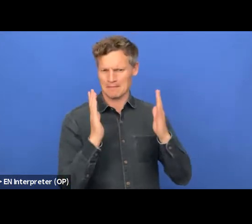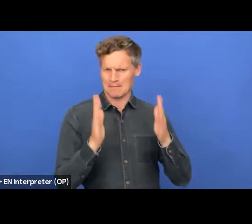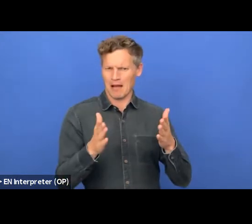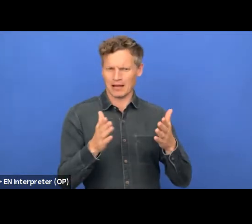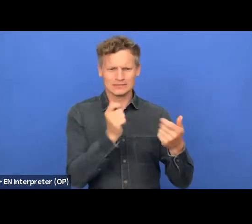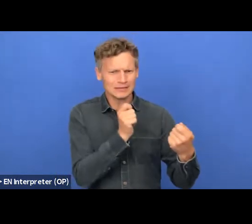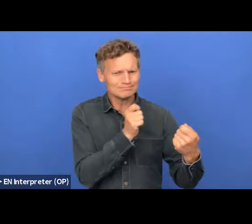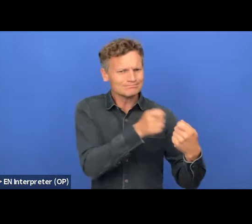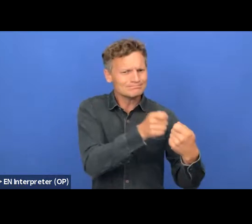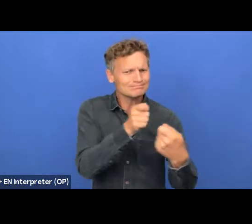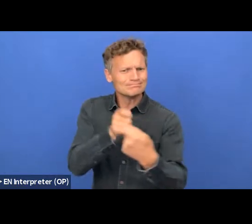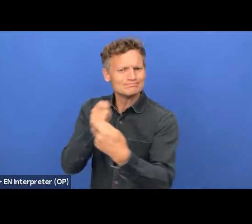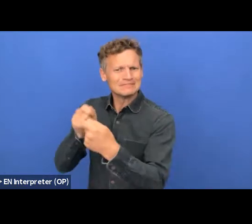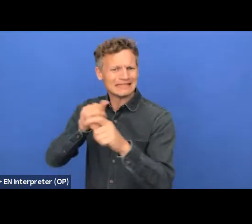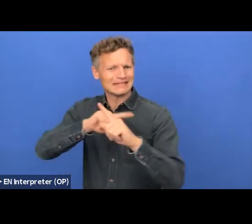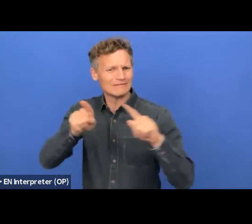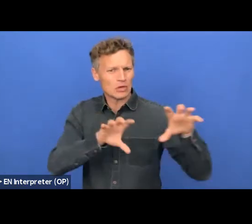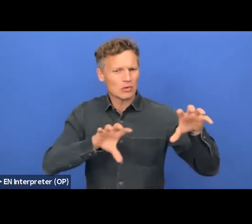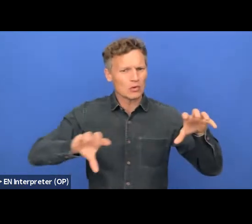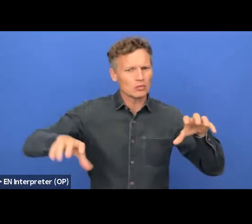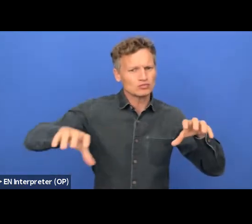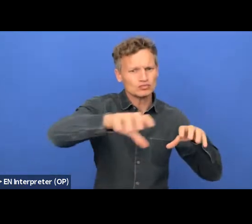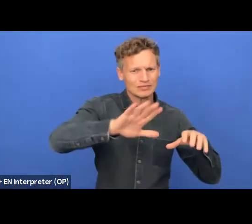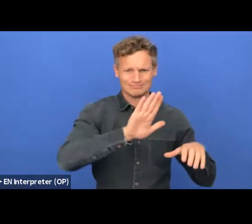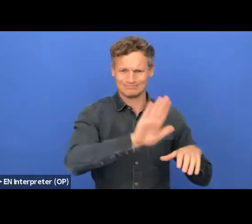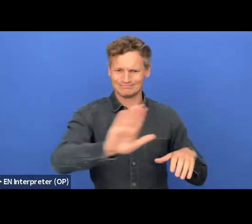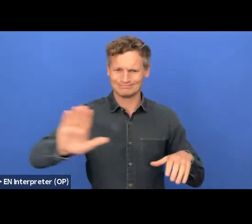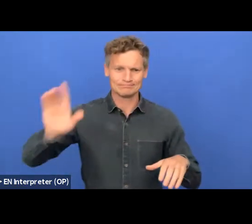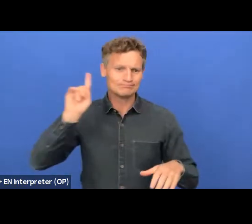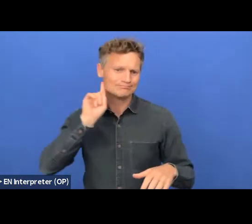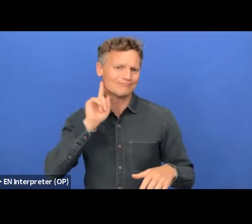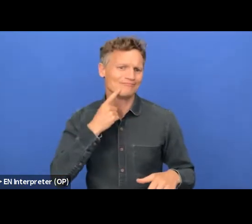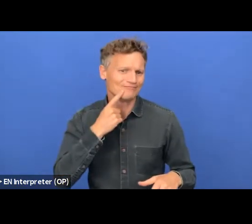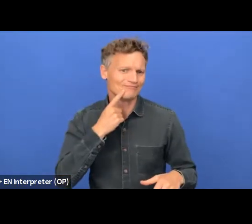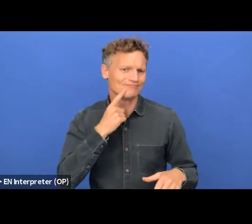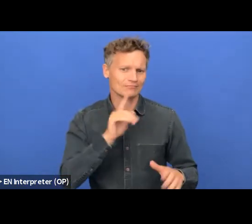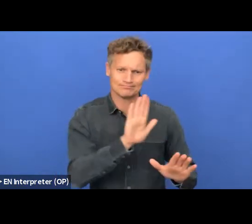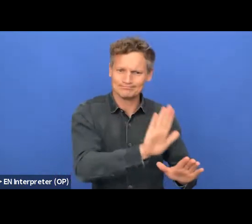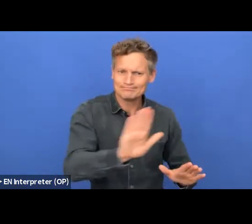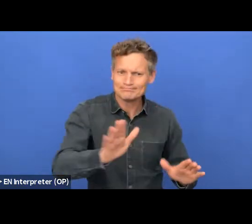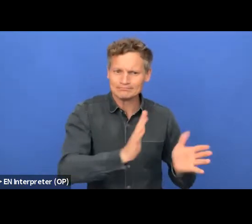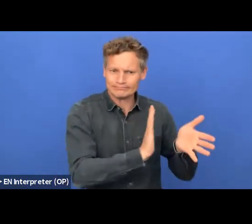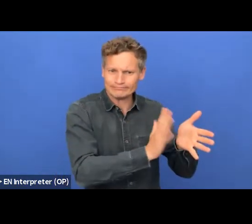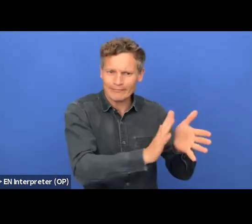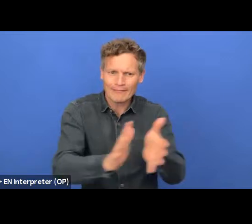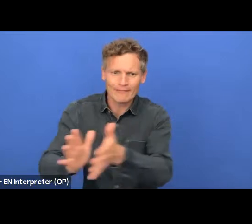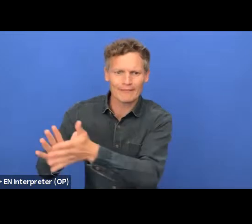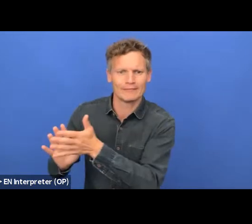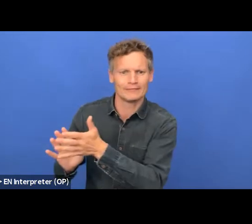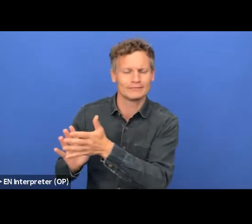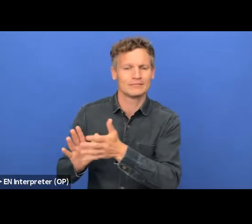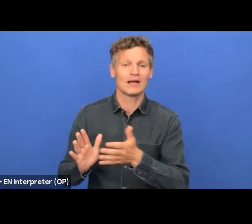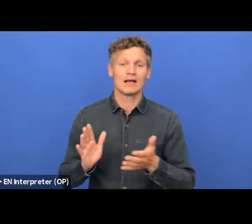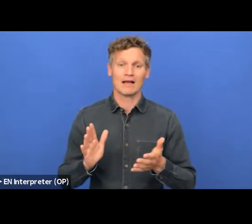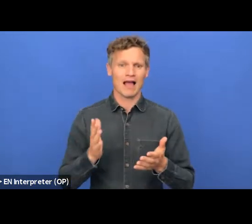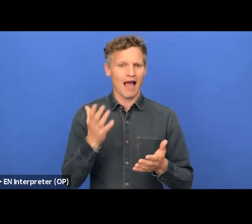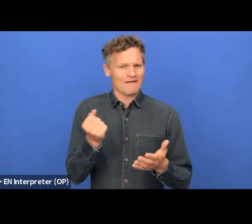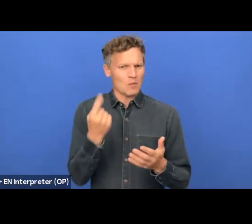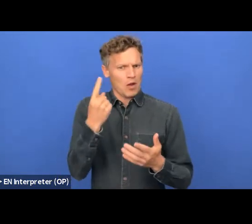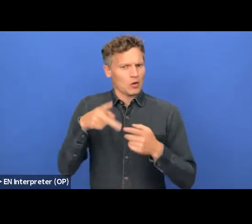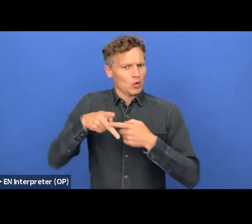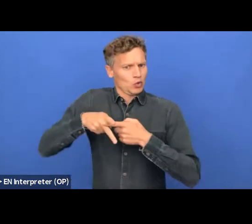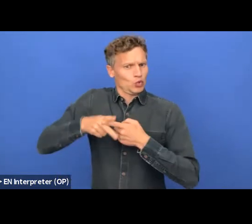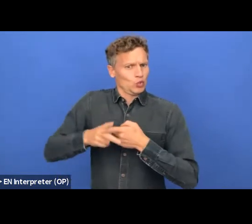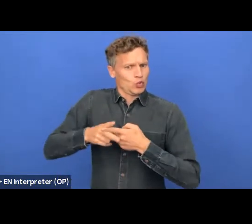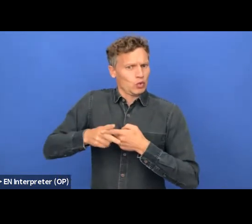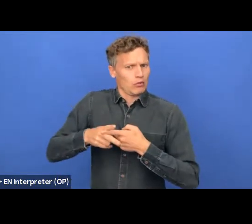needs. So the idea is to reproduce that same tool, but adapting it to that deaf